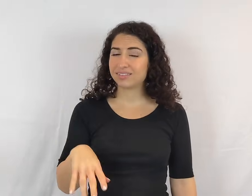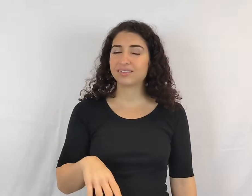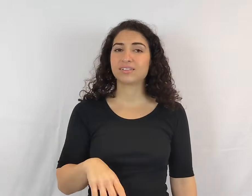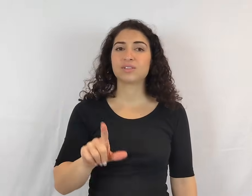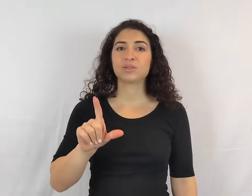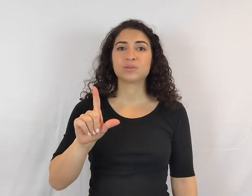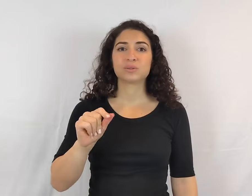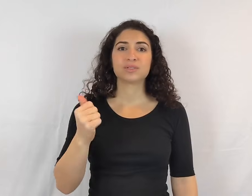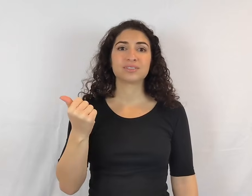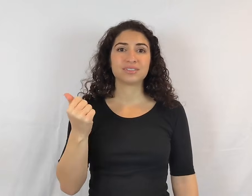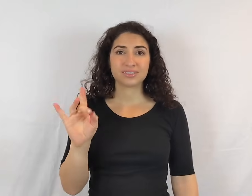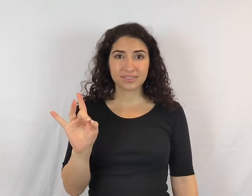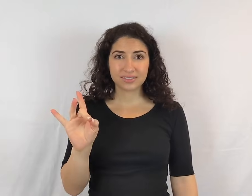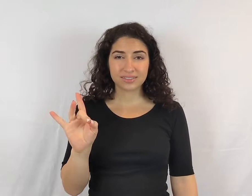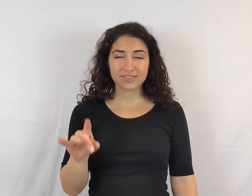2017, 2018,